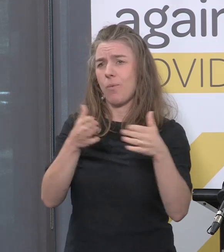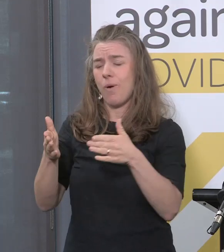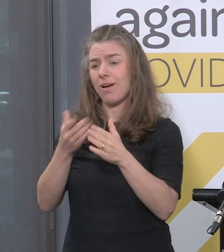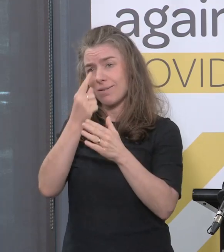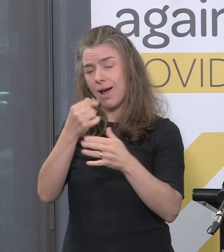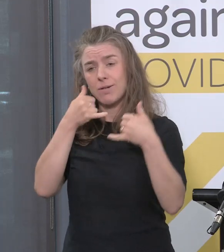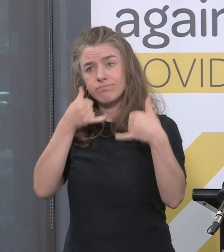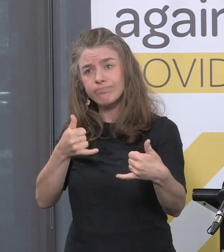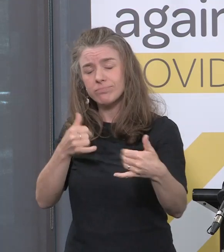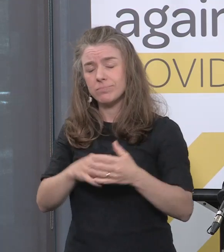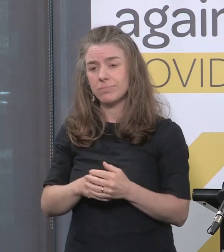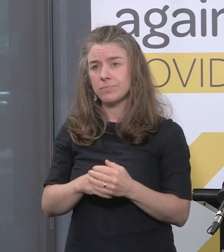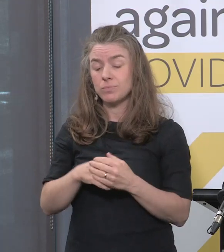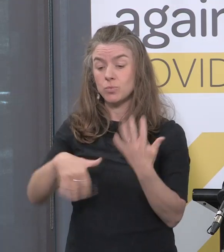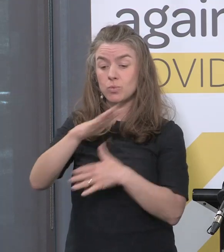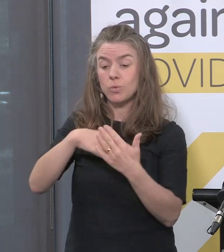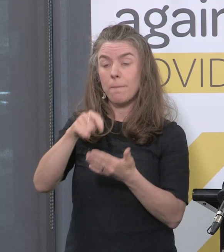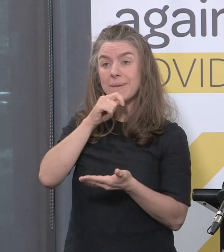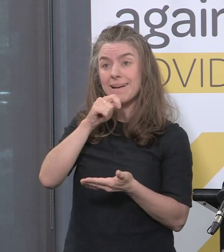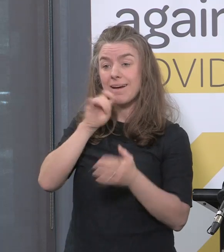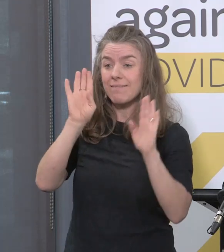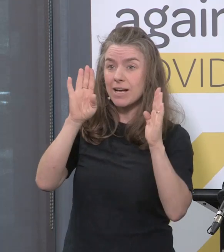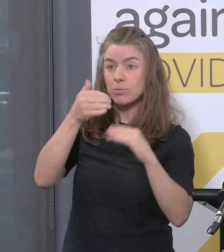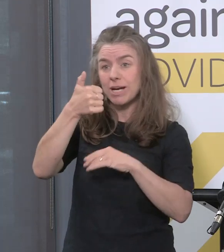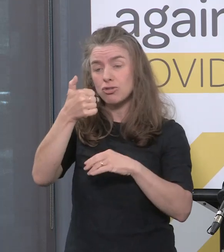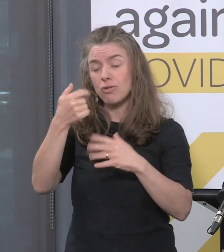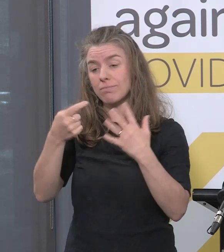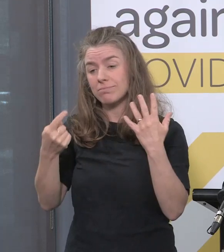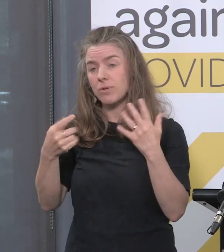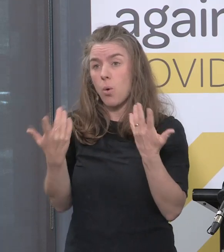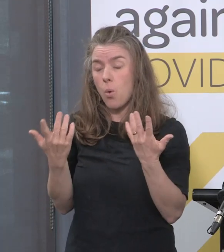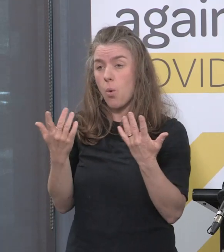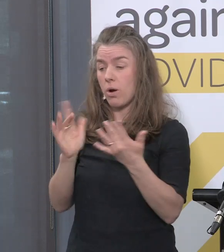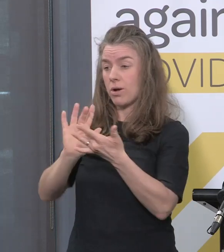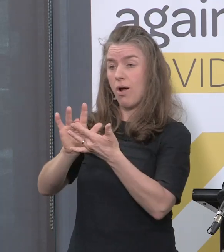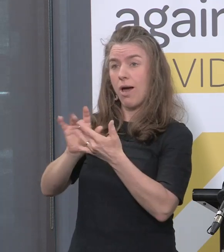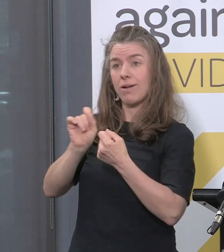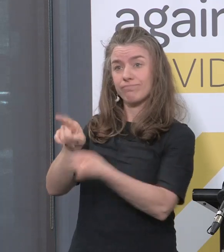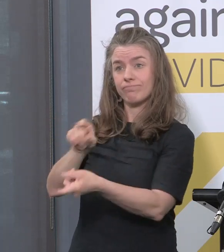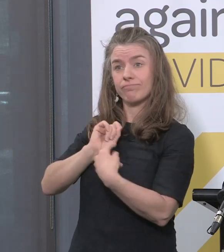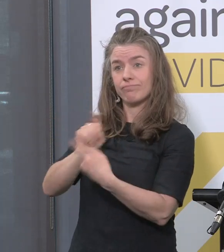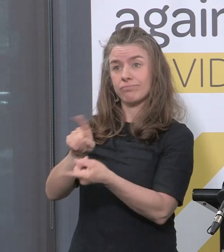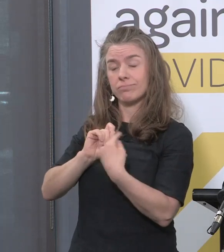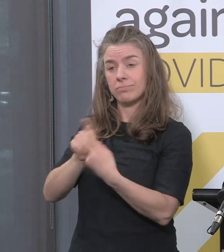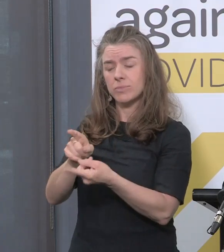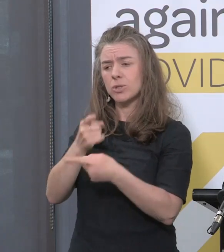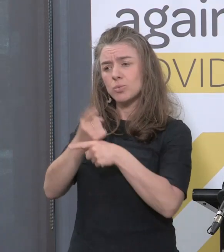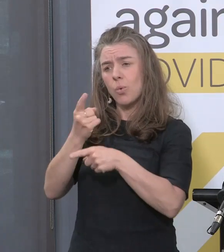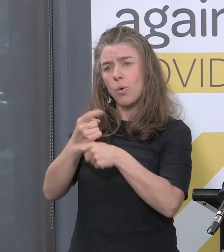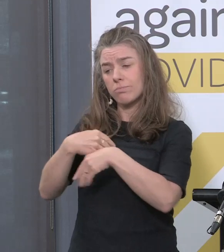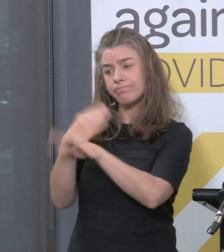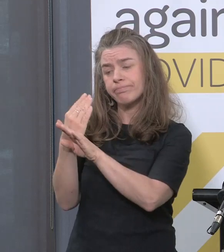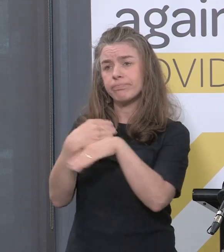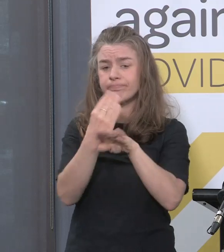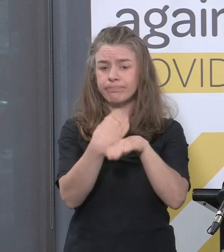by phone, social media of course, or through online contact. Talking to people and checking in on others not only